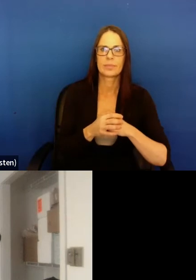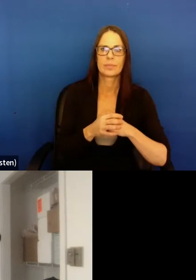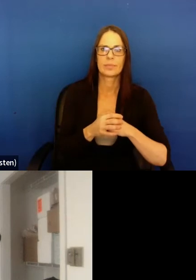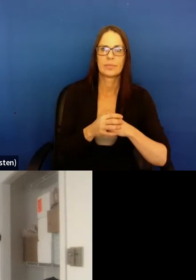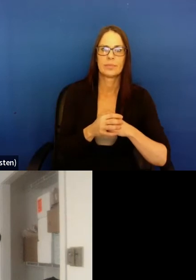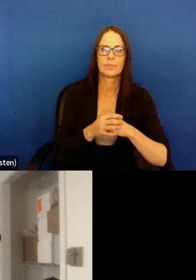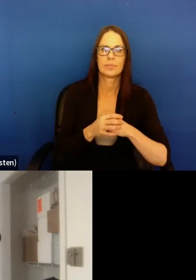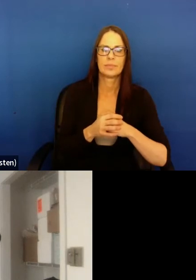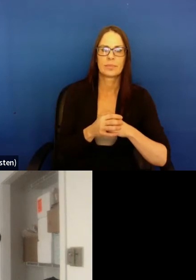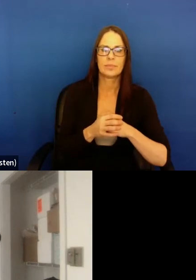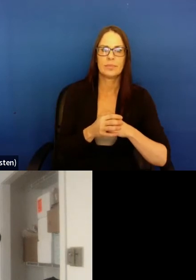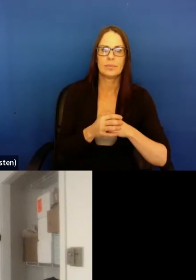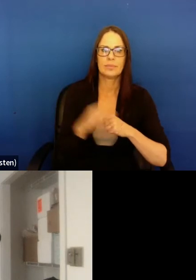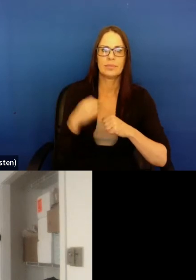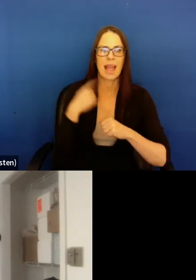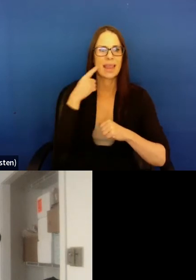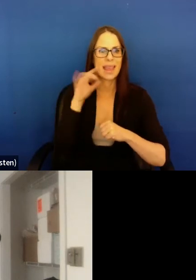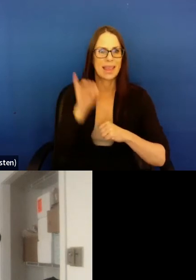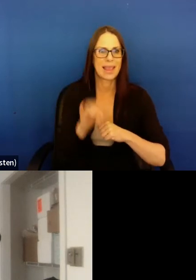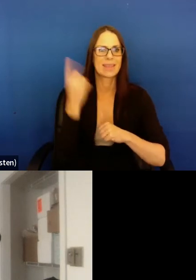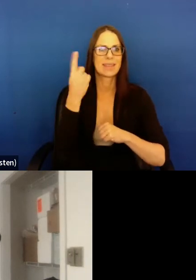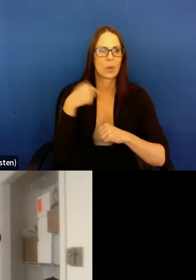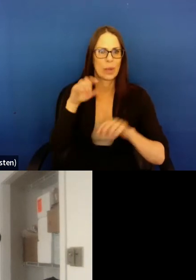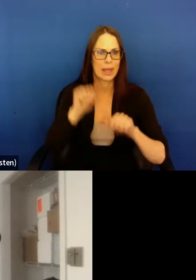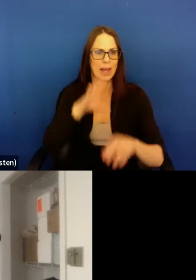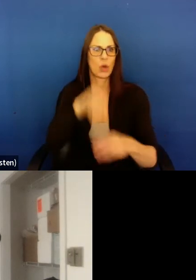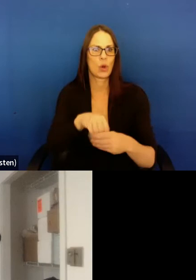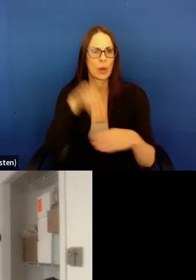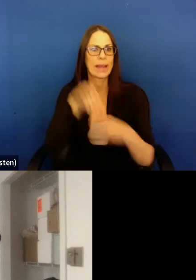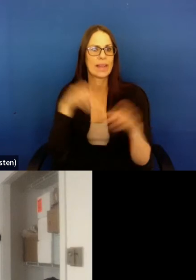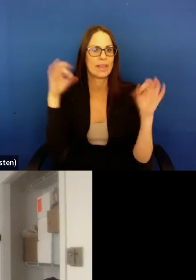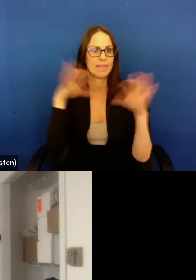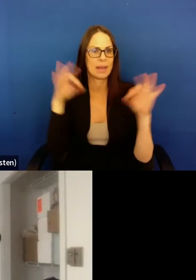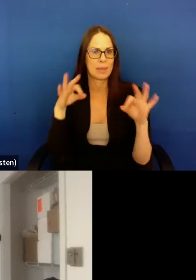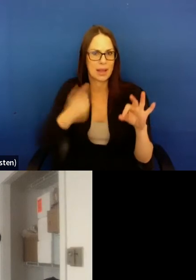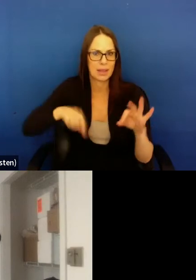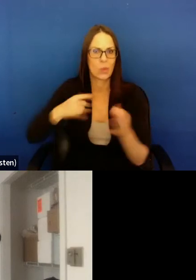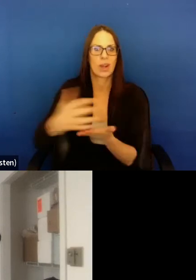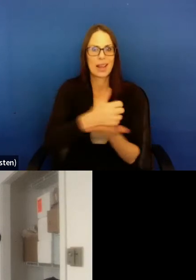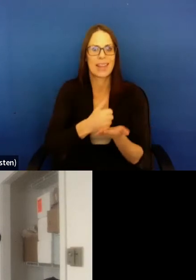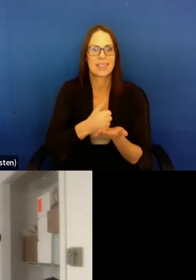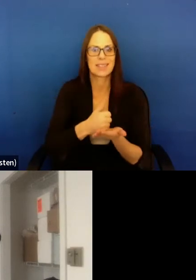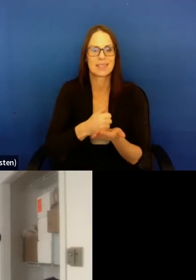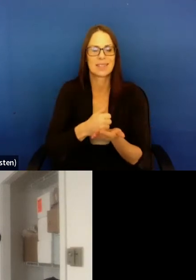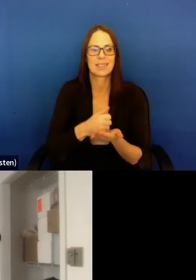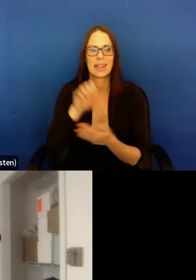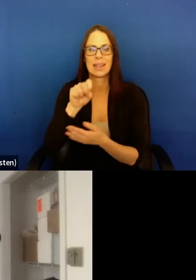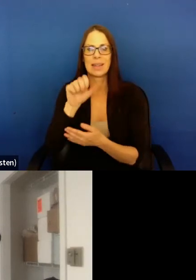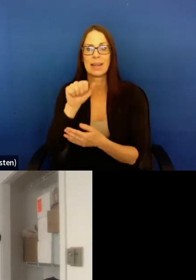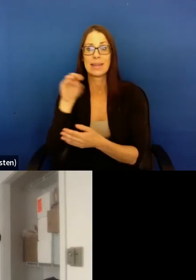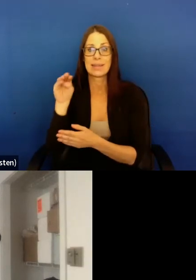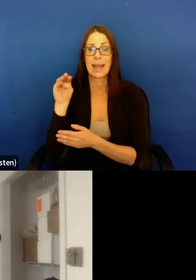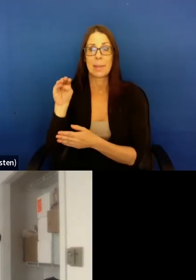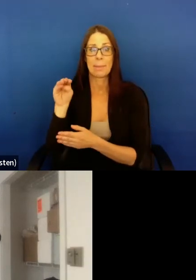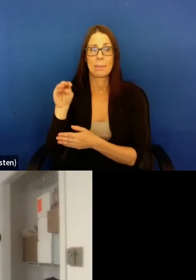I think that's something that we can incorporate into the feedback that we're collecting here. Sam, who's at